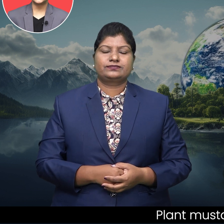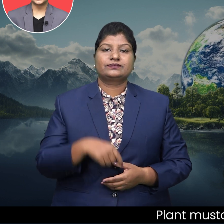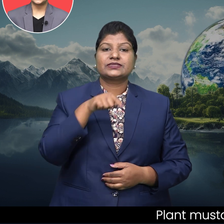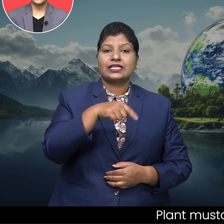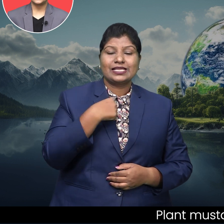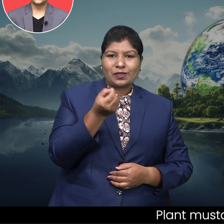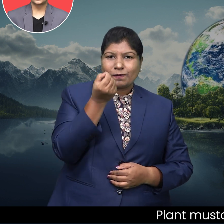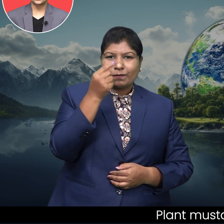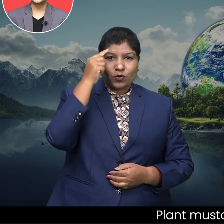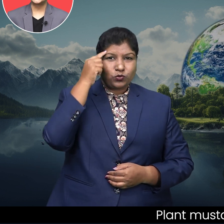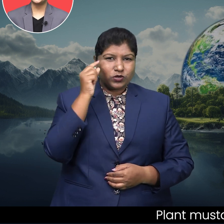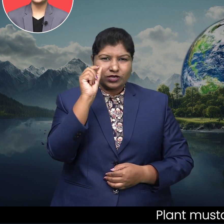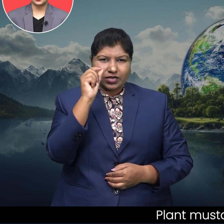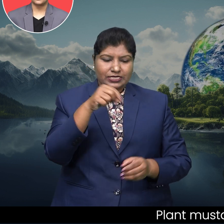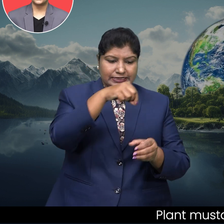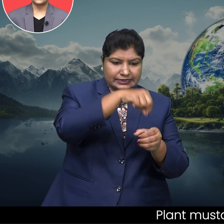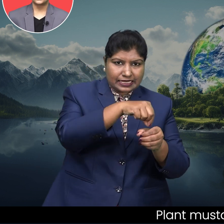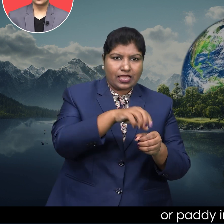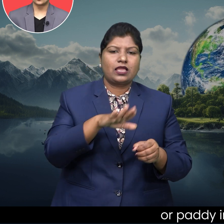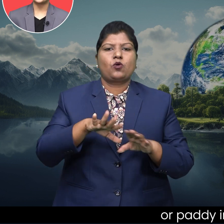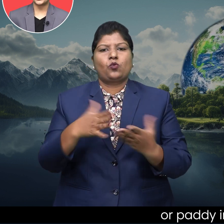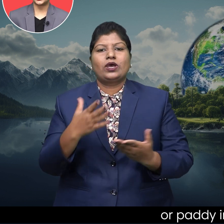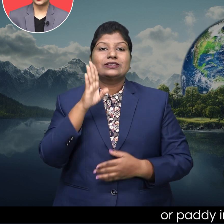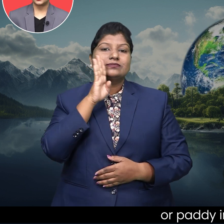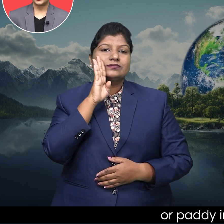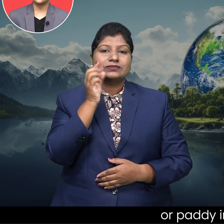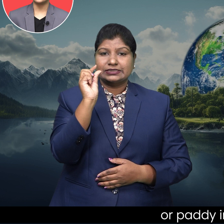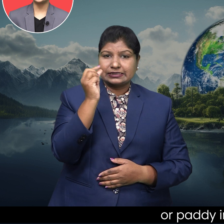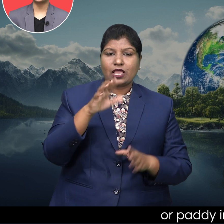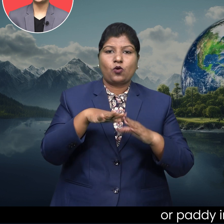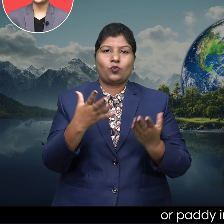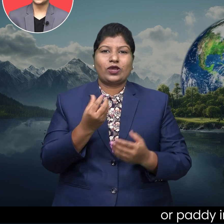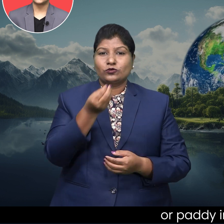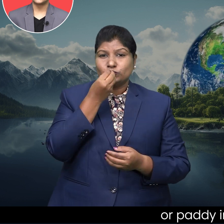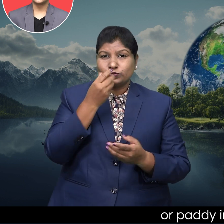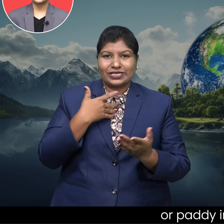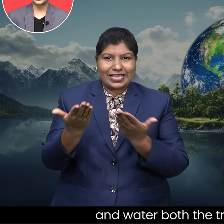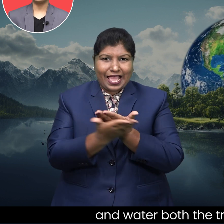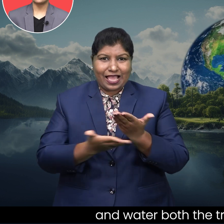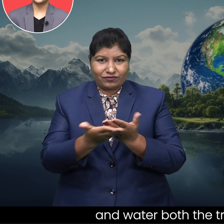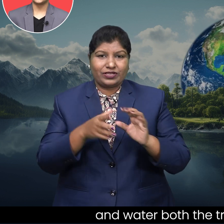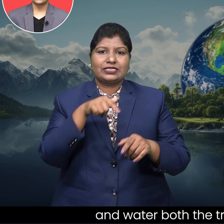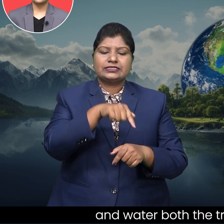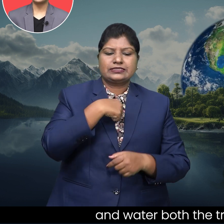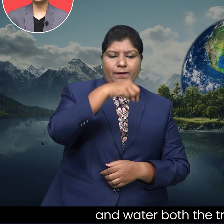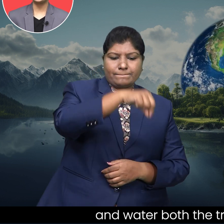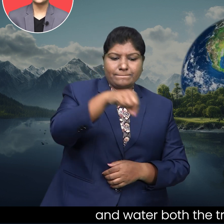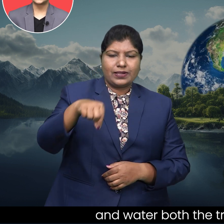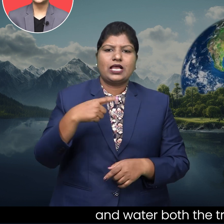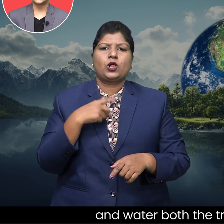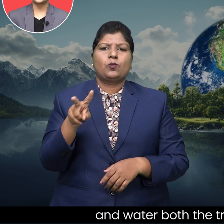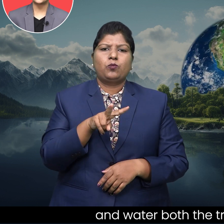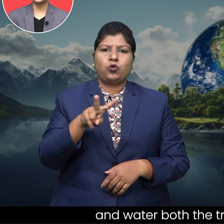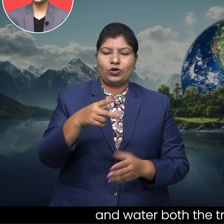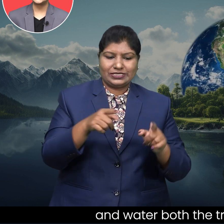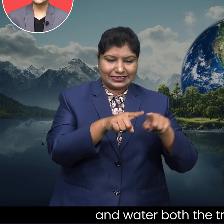Plant mustard or green gram or paddy in one of the trays and water both the